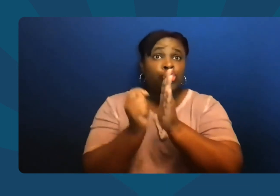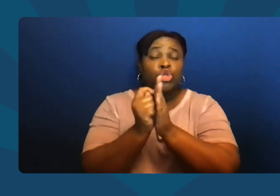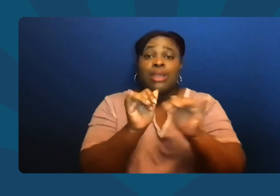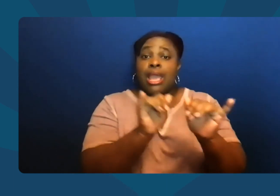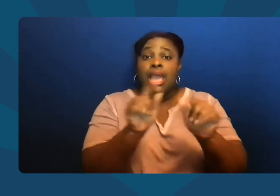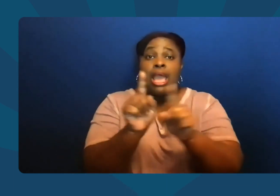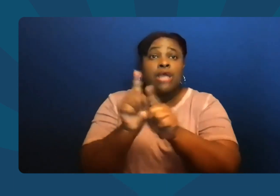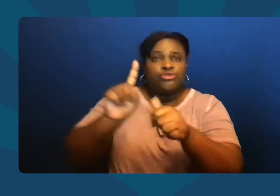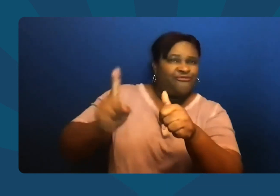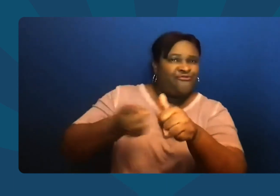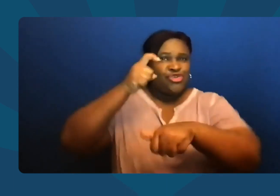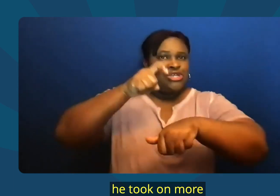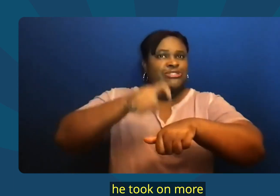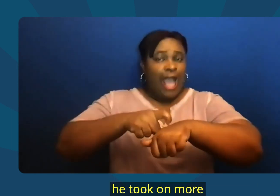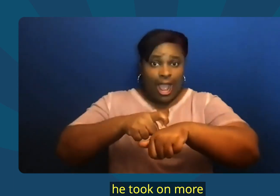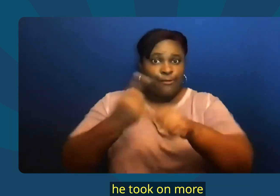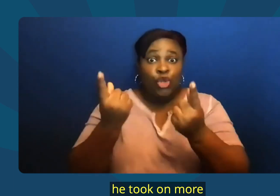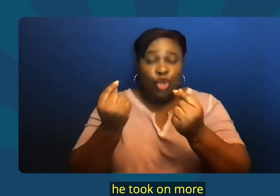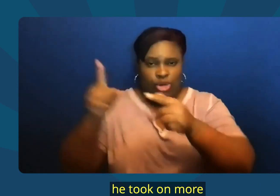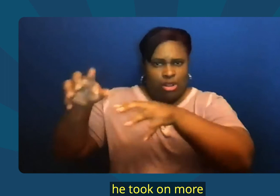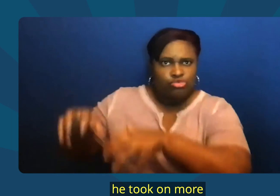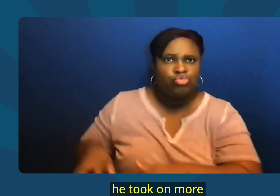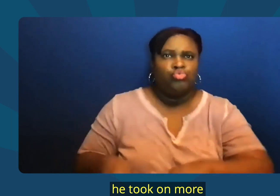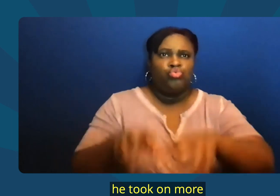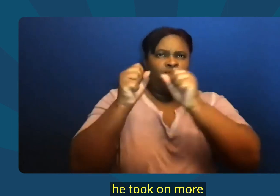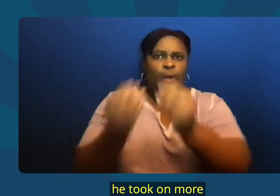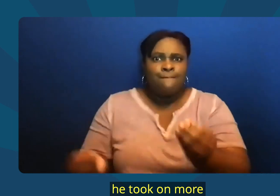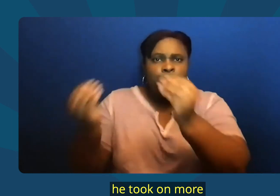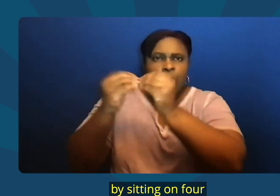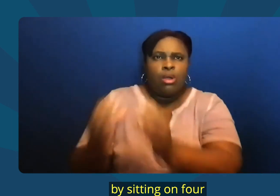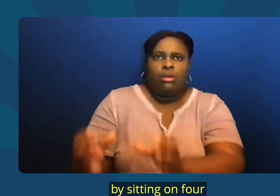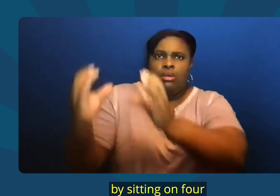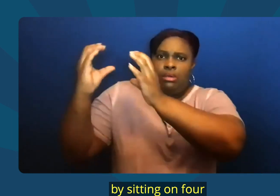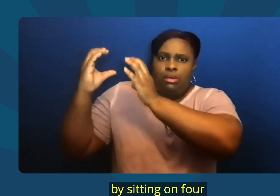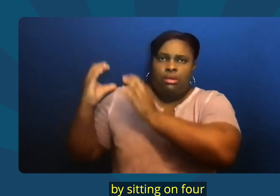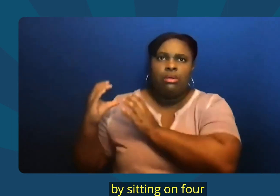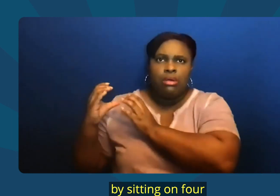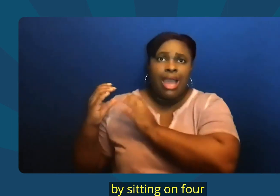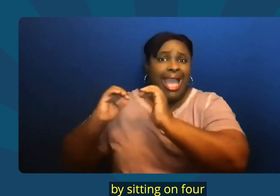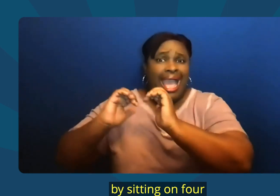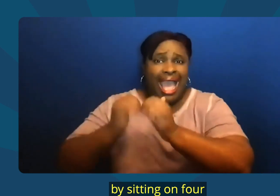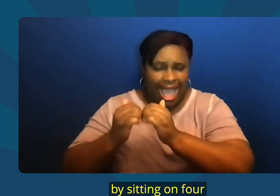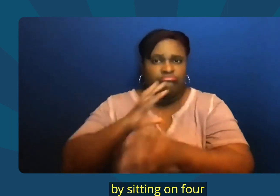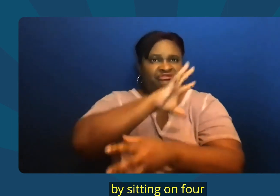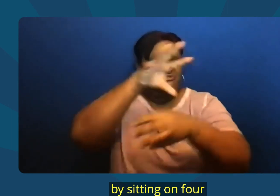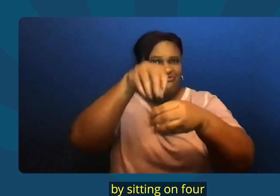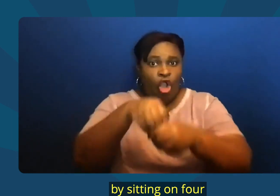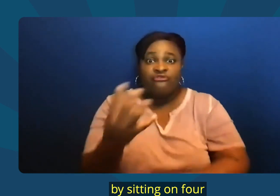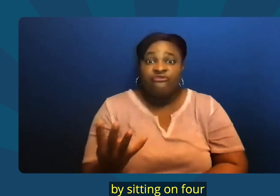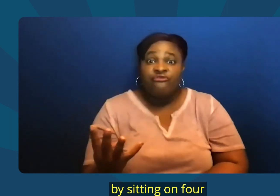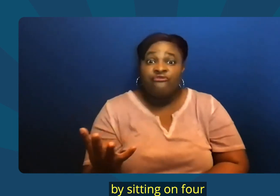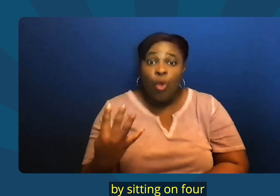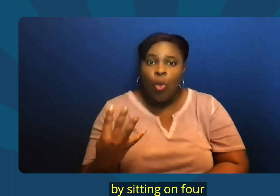In his first term as a freshman, he took on more responsibility than most by sitting on 4 standing